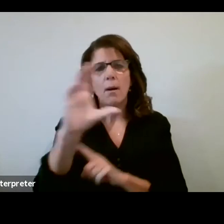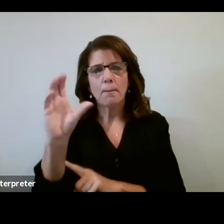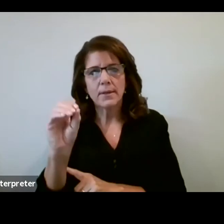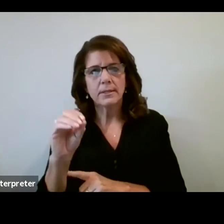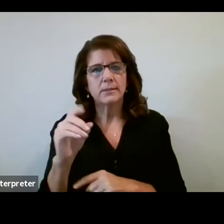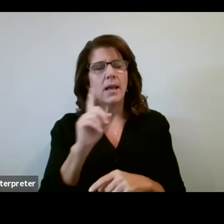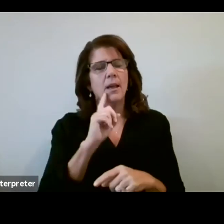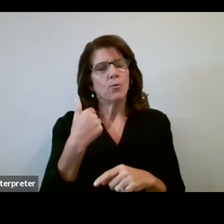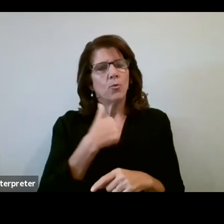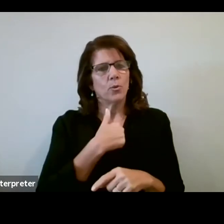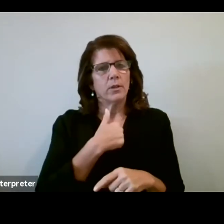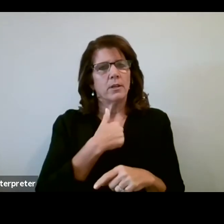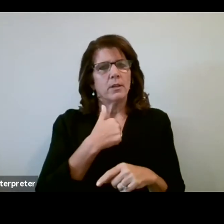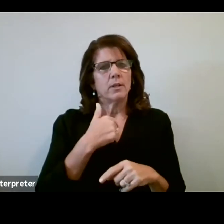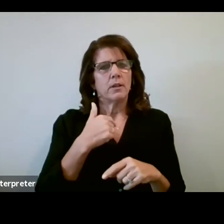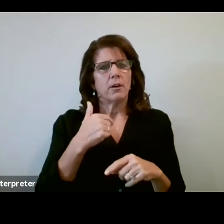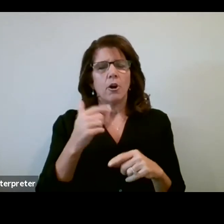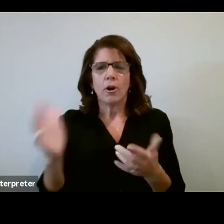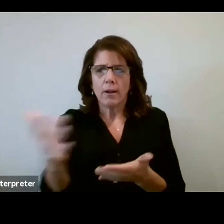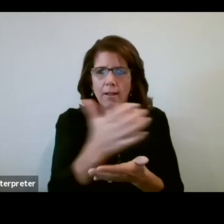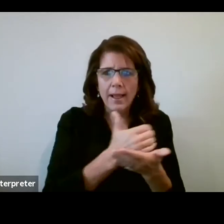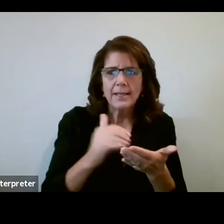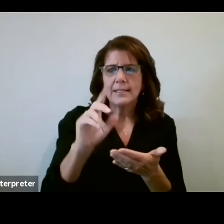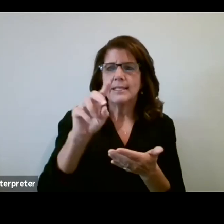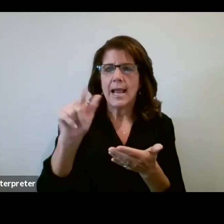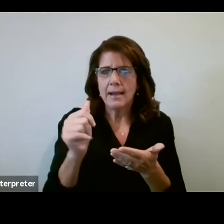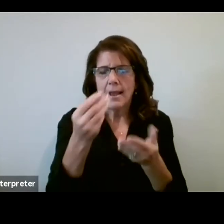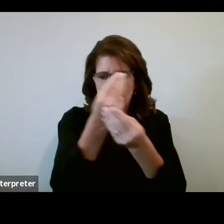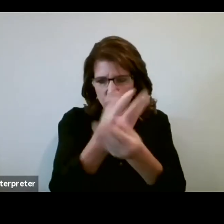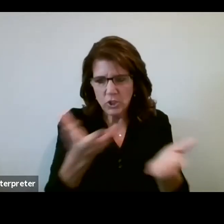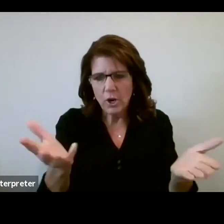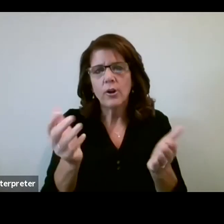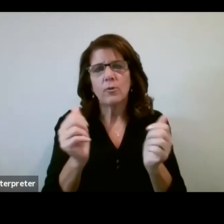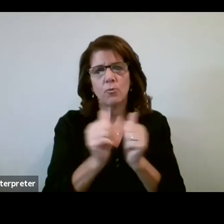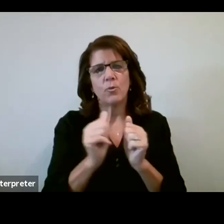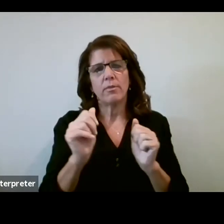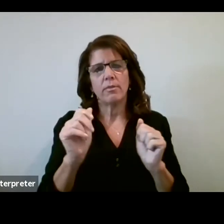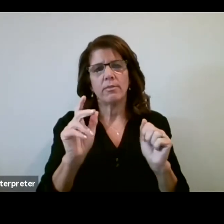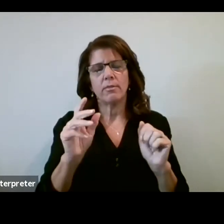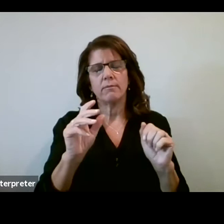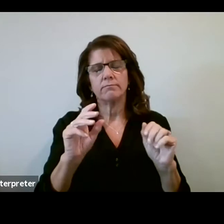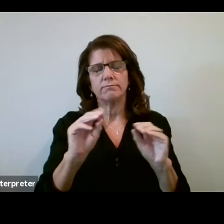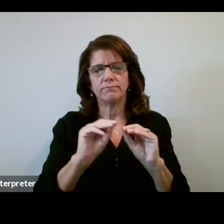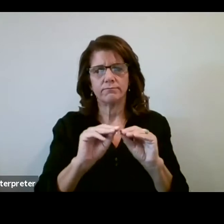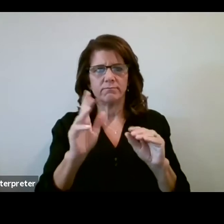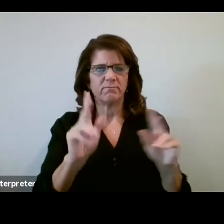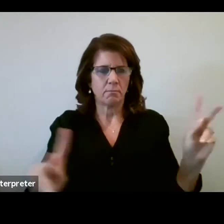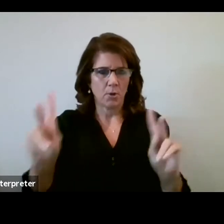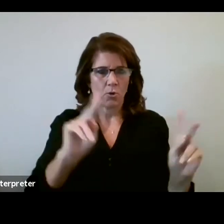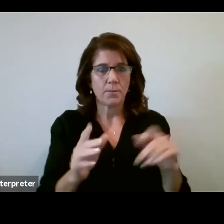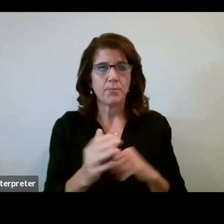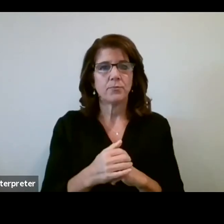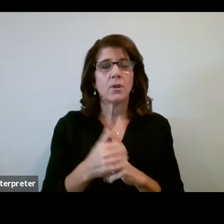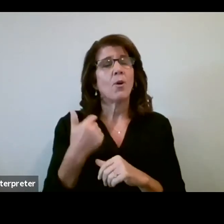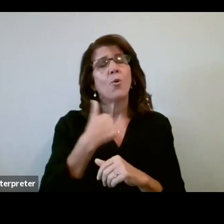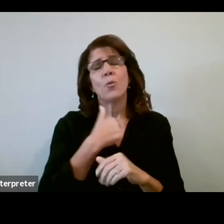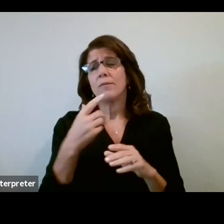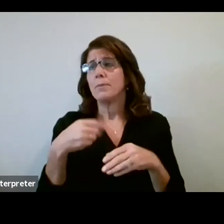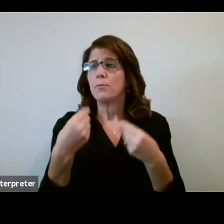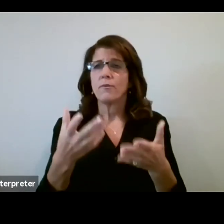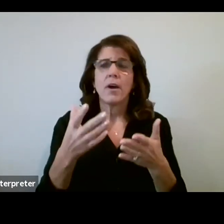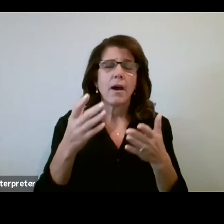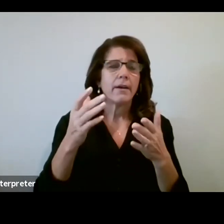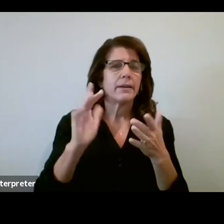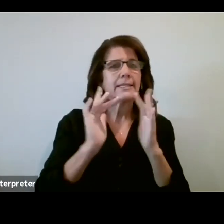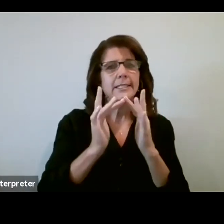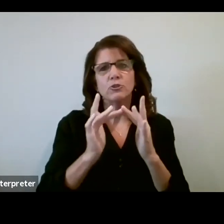really taking data out to the marketplace, that we're doing that. And so although we've been doing digital education